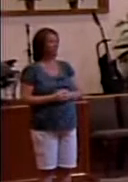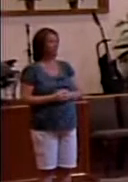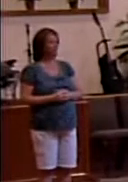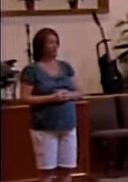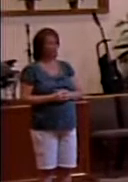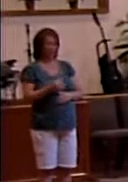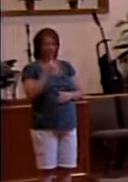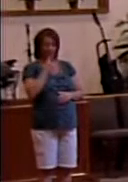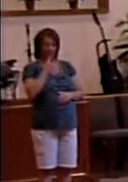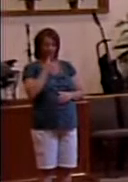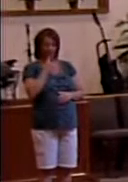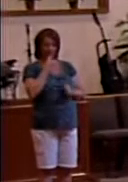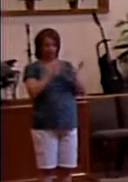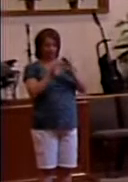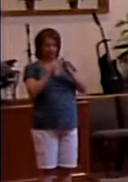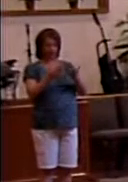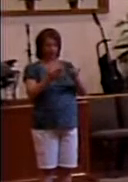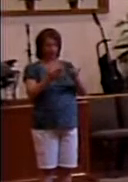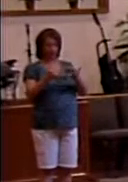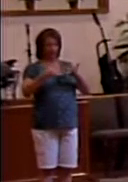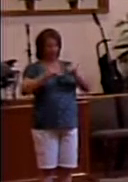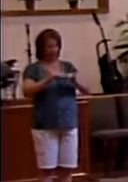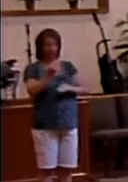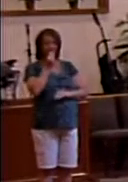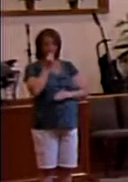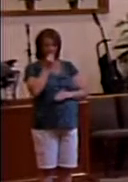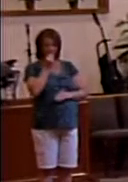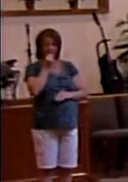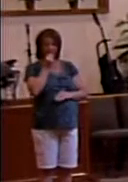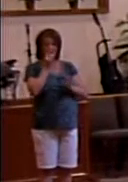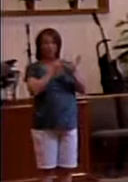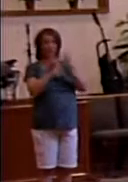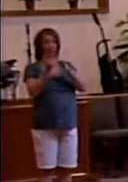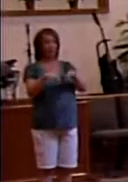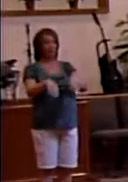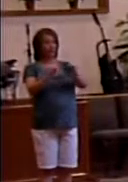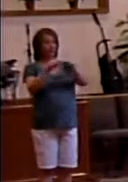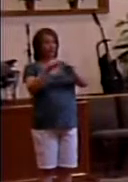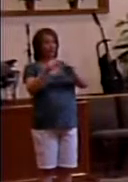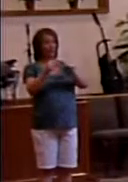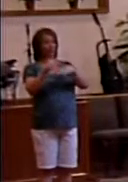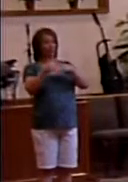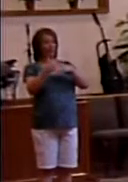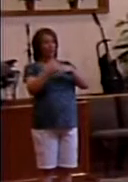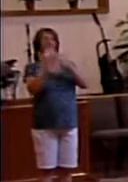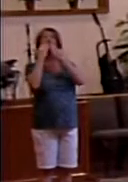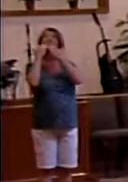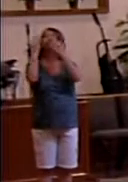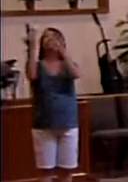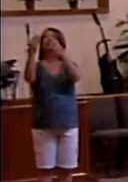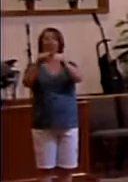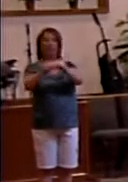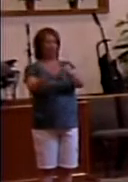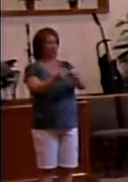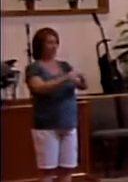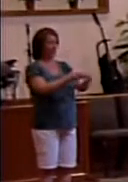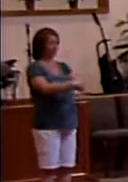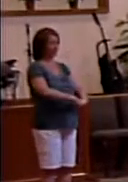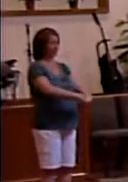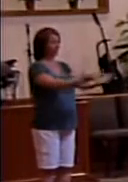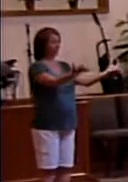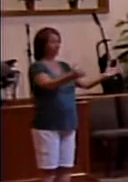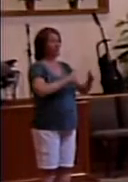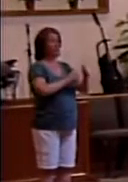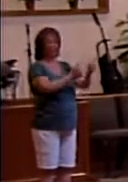So as the scripture says, while they were eating, Jesus took the bread and gave thanks and broke it and gave it to his disciples.